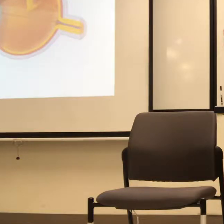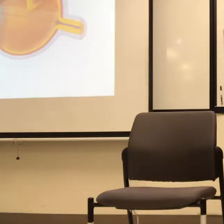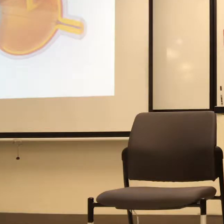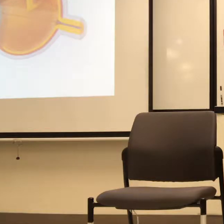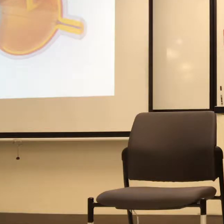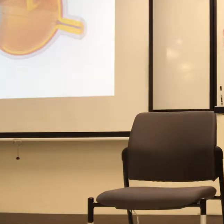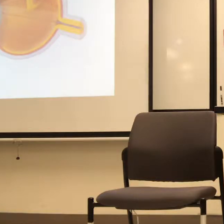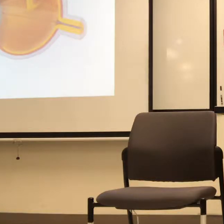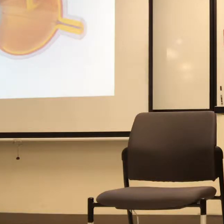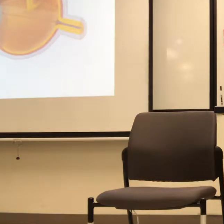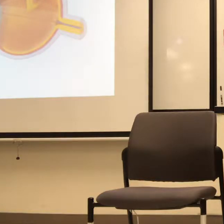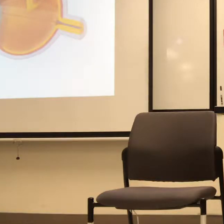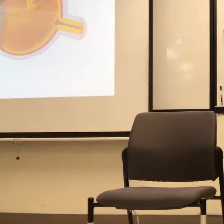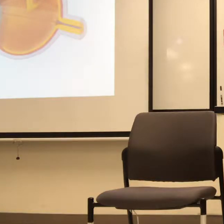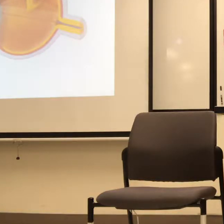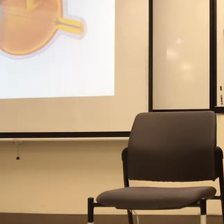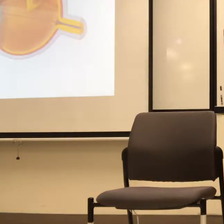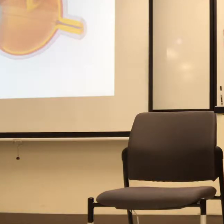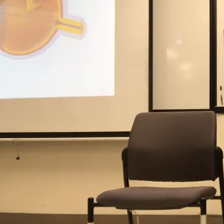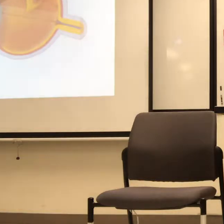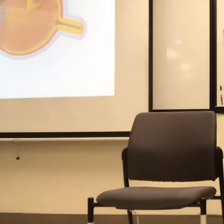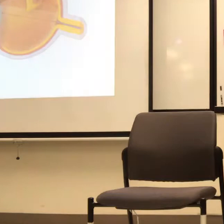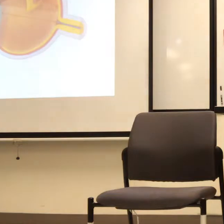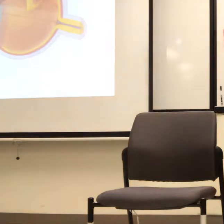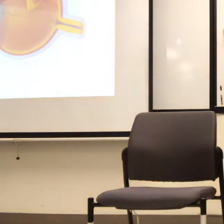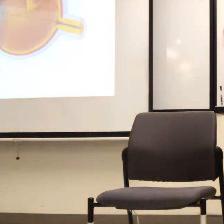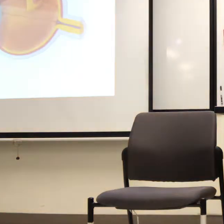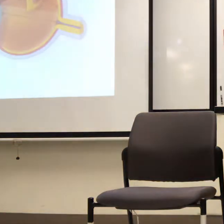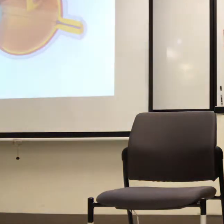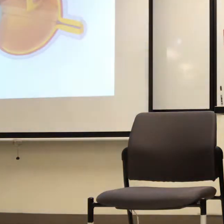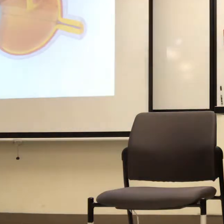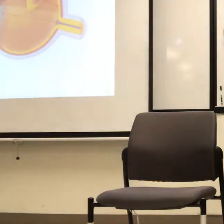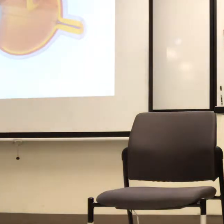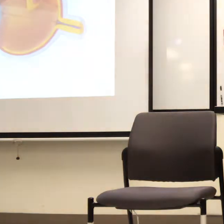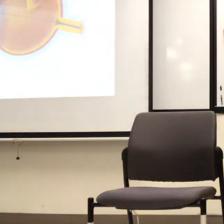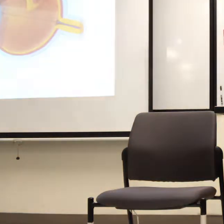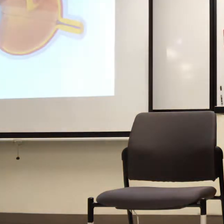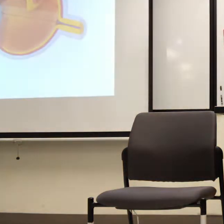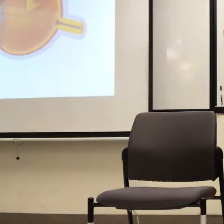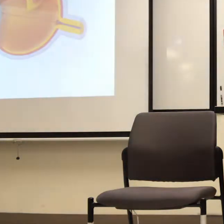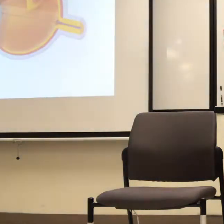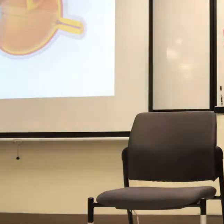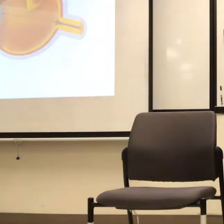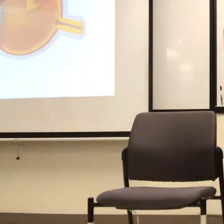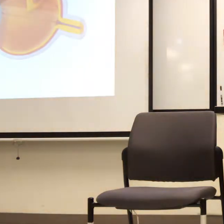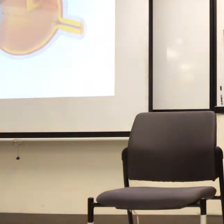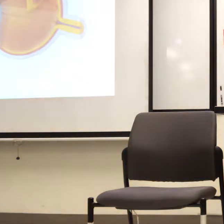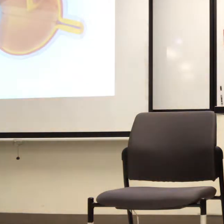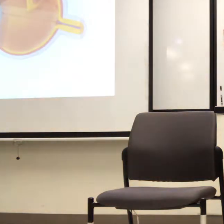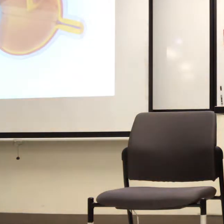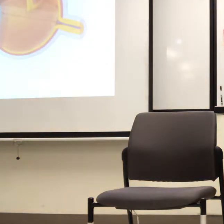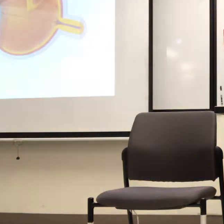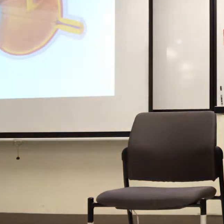Whites of your eyes. Basically, this provides an attachment for extraocular